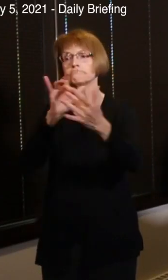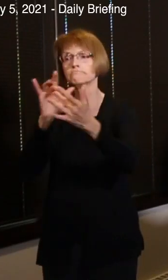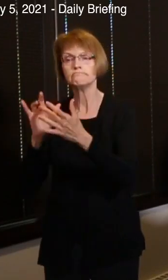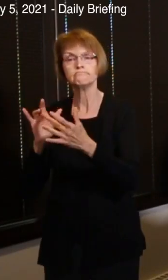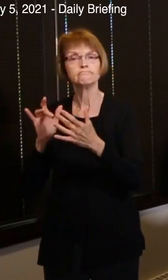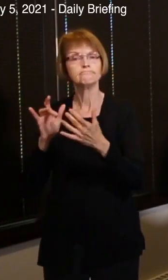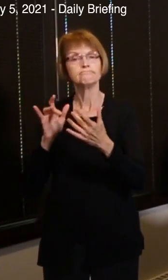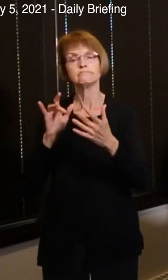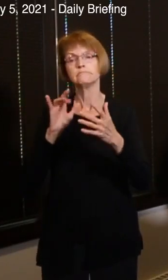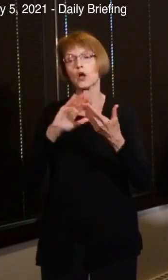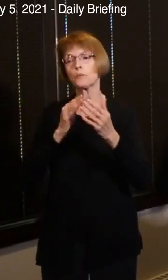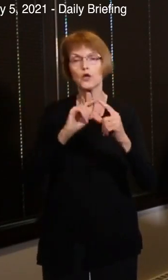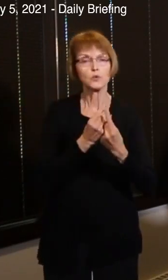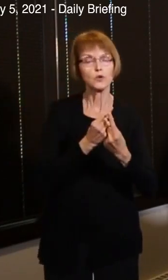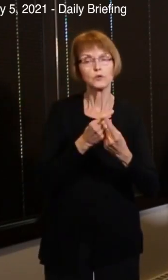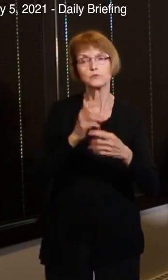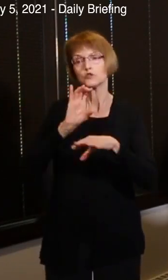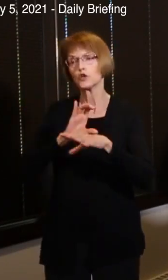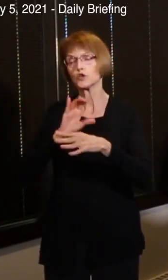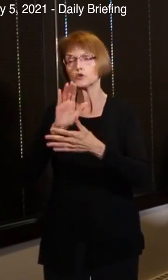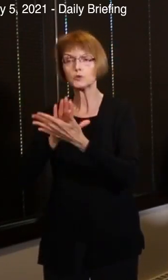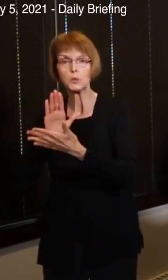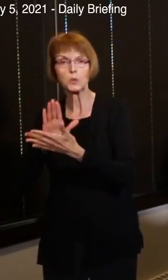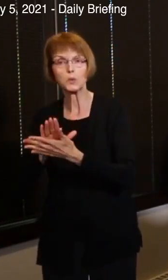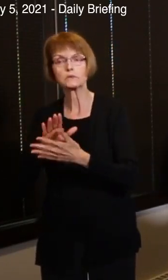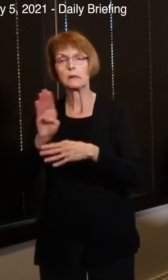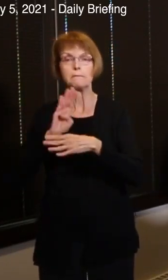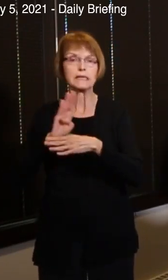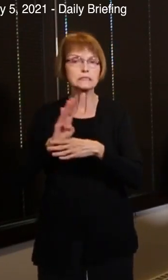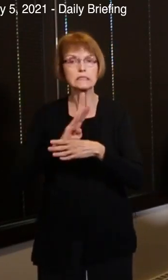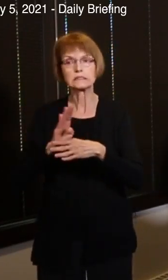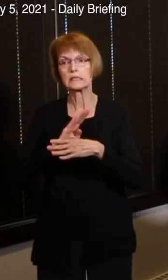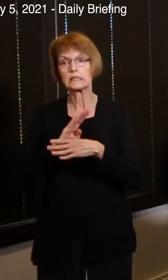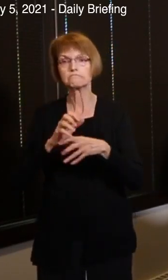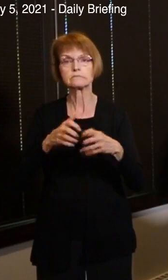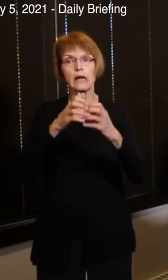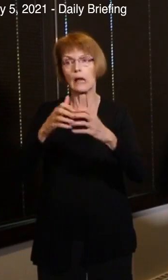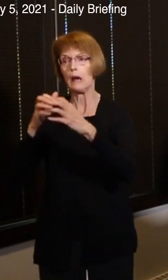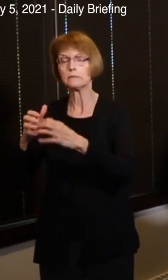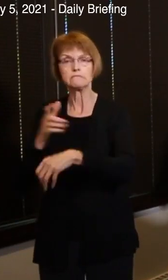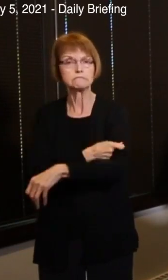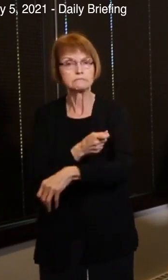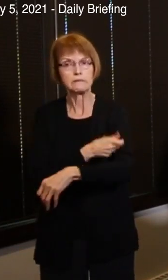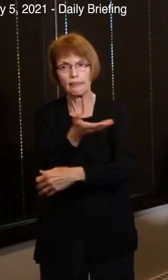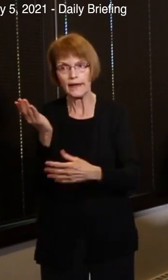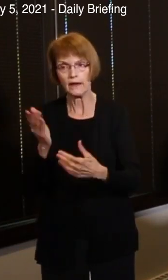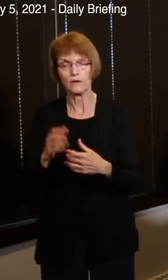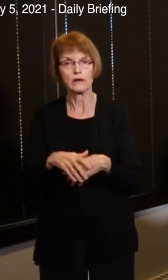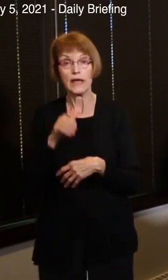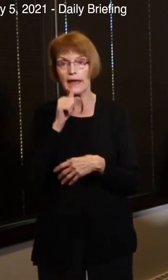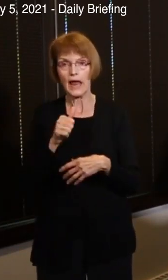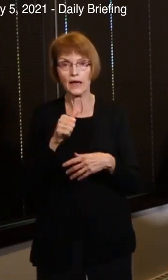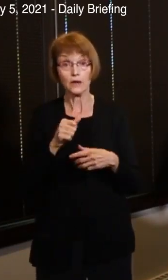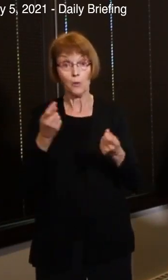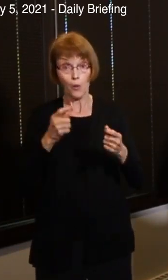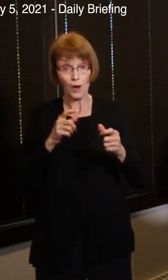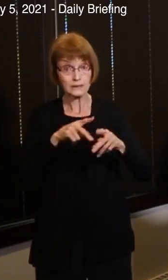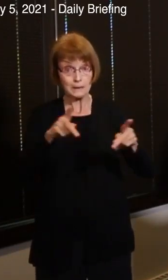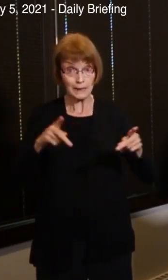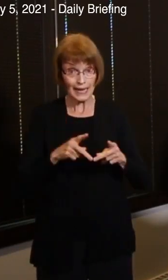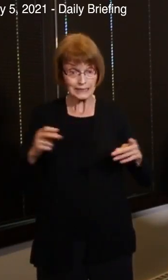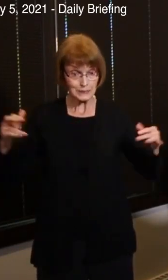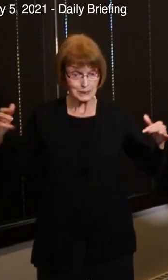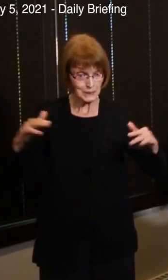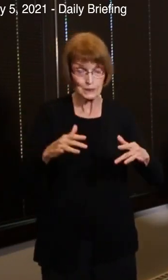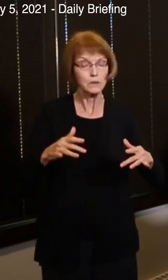community groups or church groups or schools or businesses, things like that. So rather than people coming to the vaccine goes to